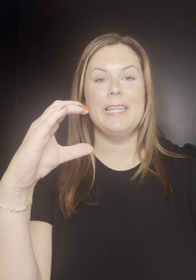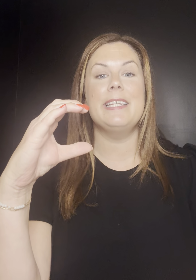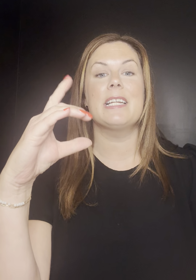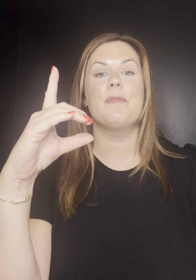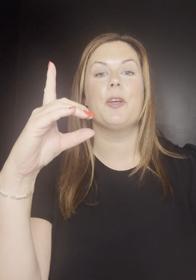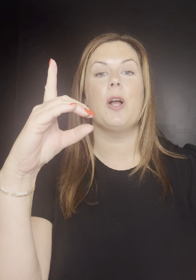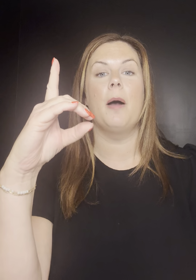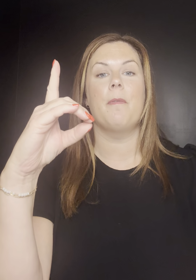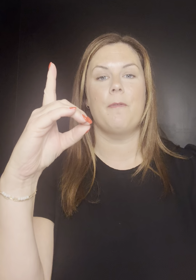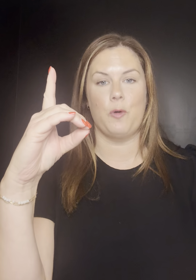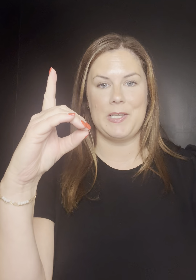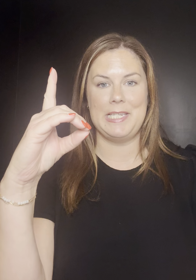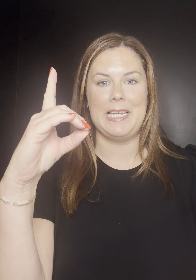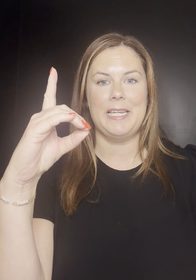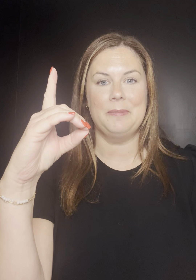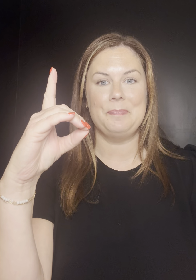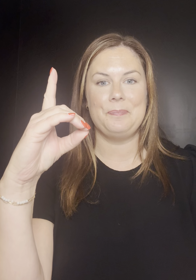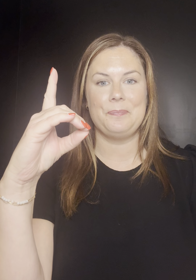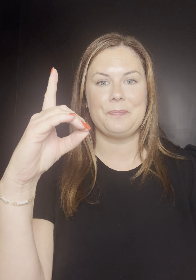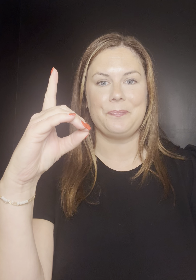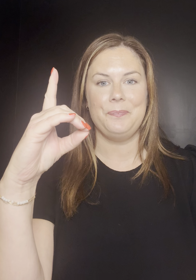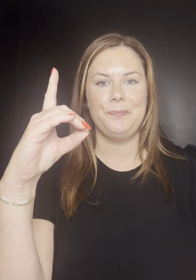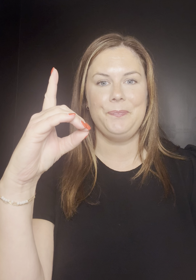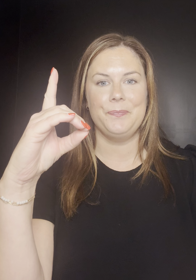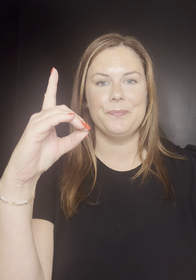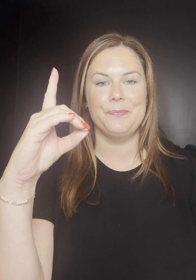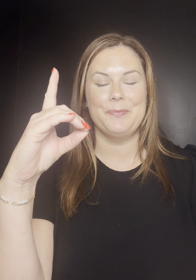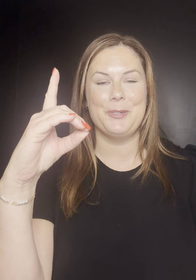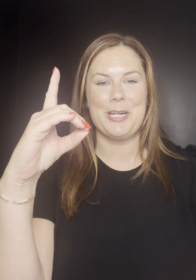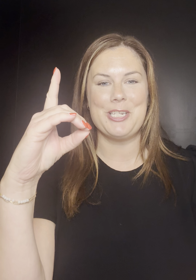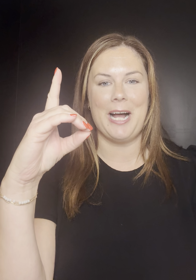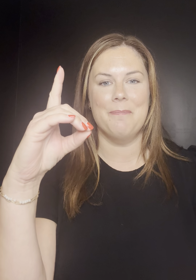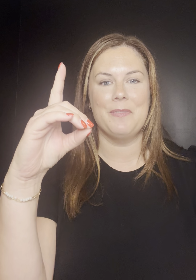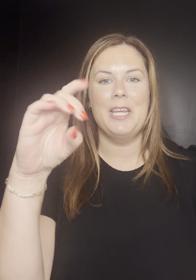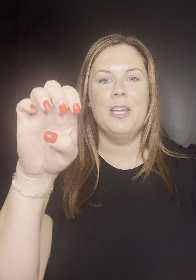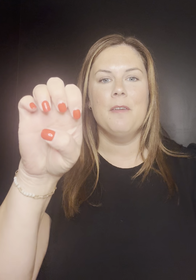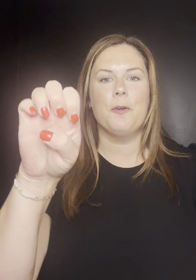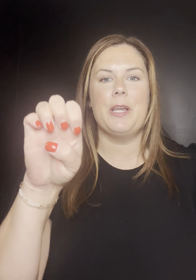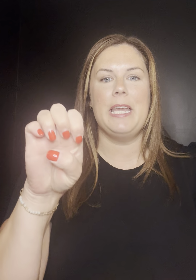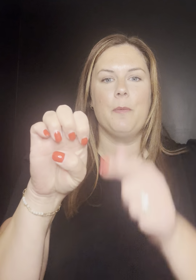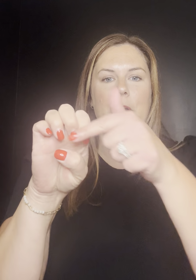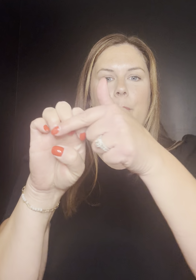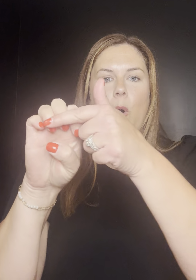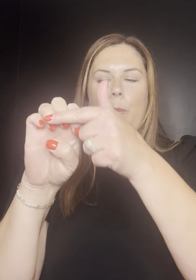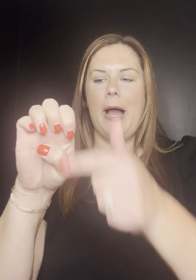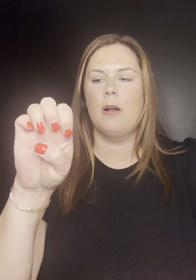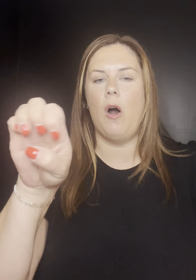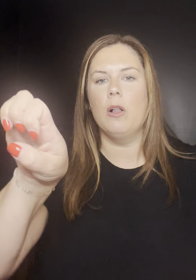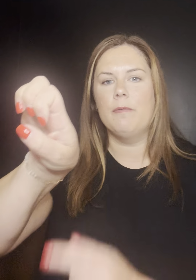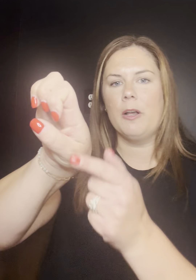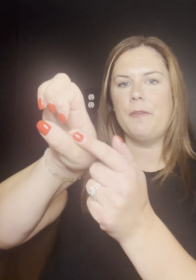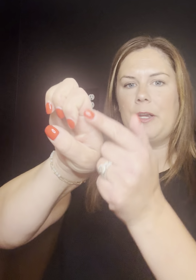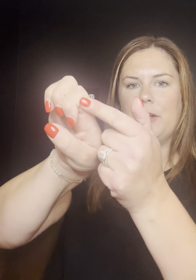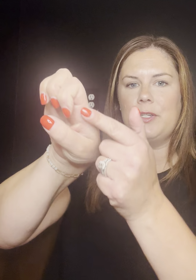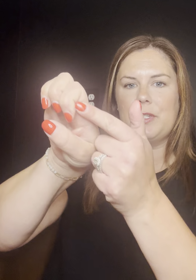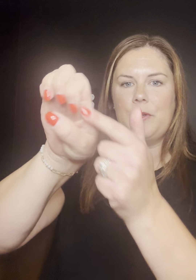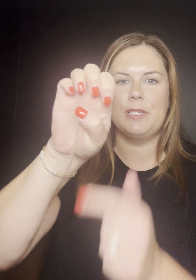index finger up for D. Great job. For E, we're gonna pull back all of our fingers. You can see they're